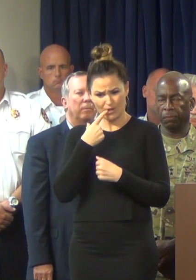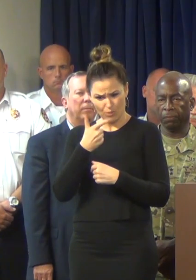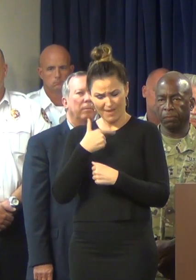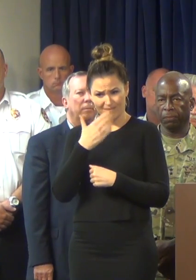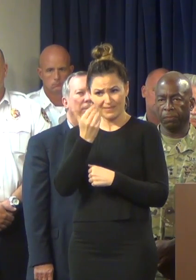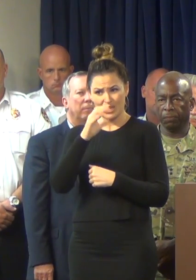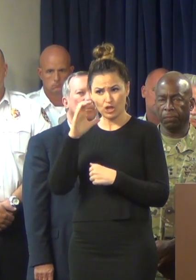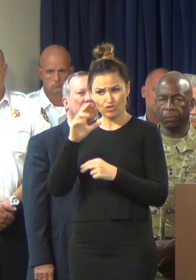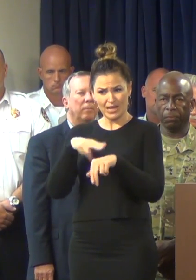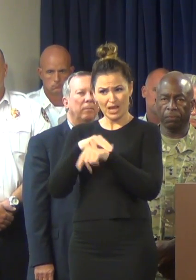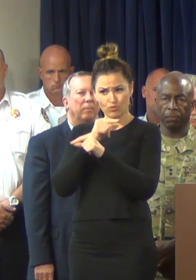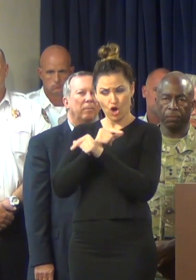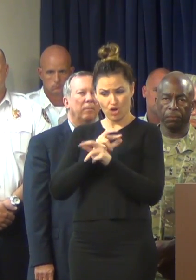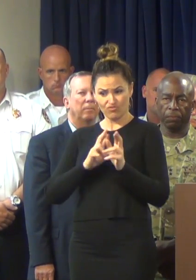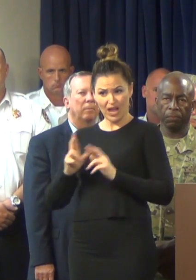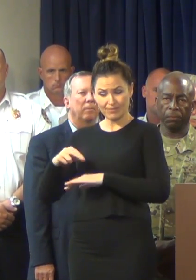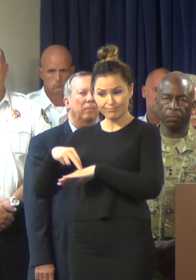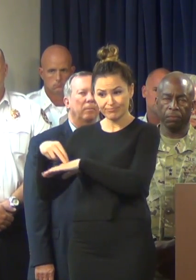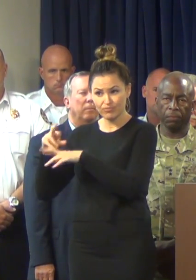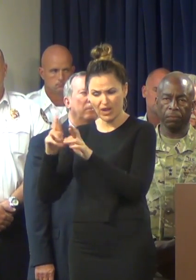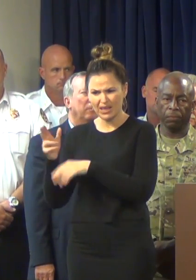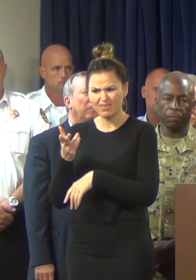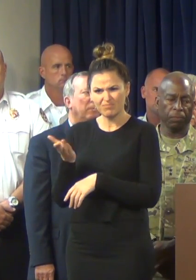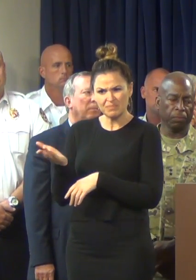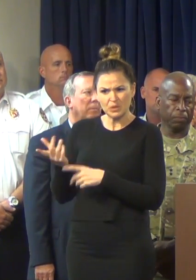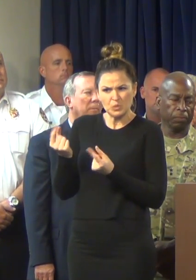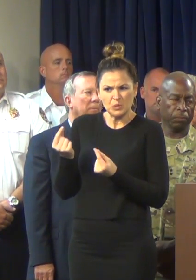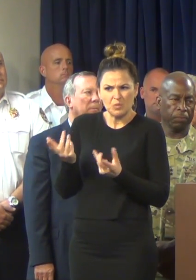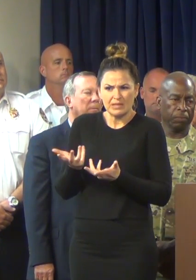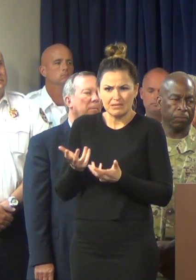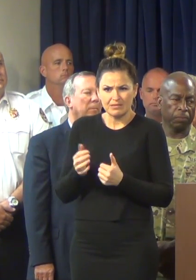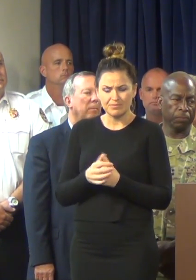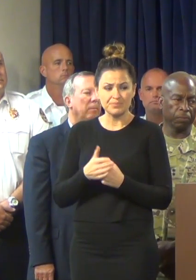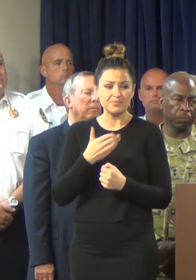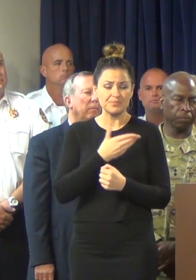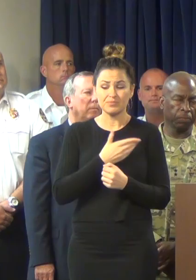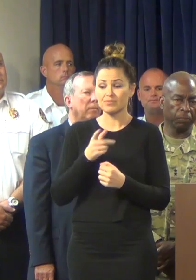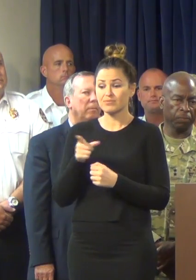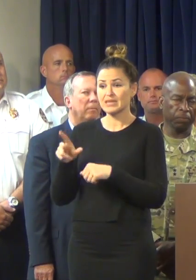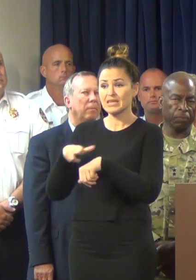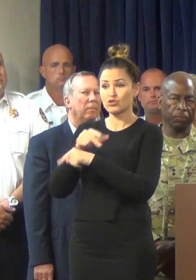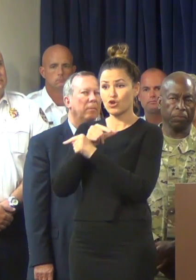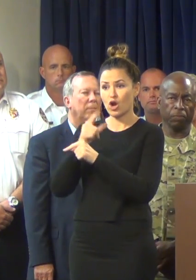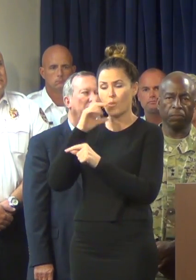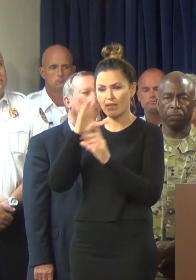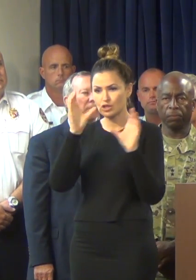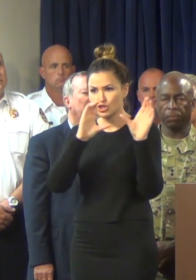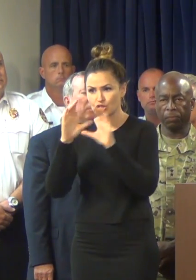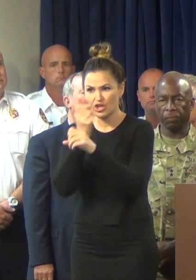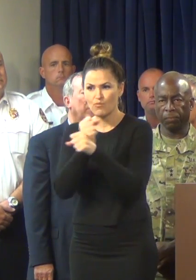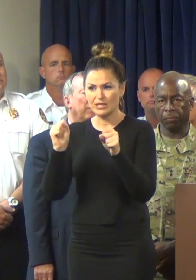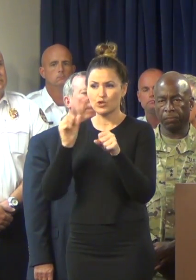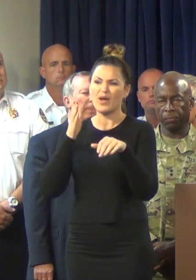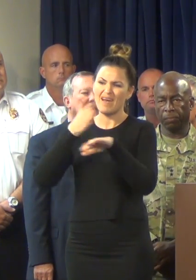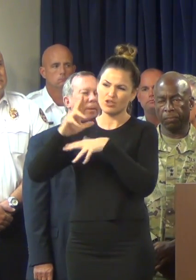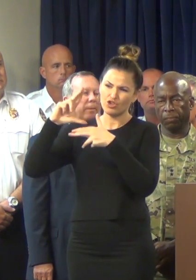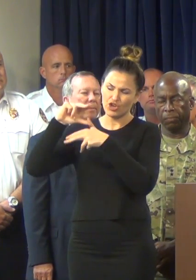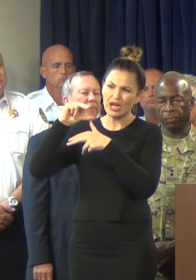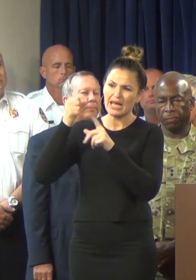National Guardsmen stationed. What will they be doing? Well, what we'll do is they'll do search and rescue efforts after the fact,